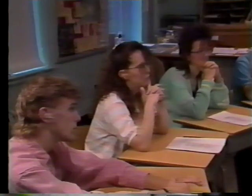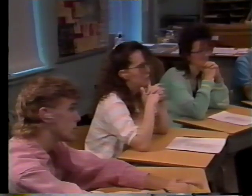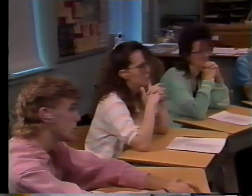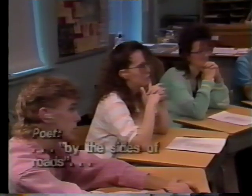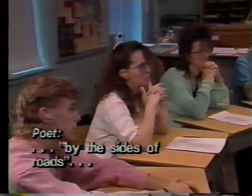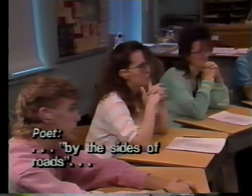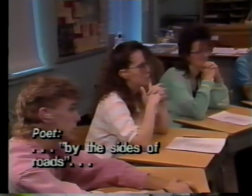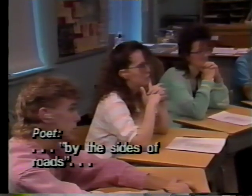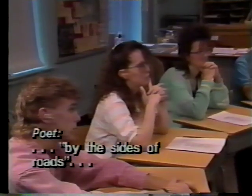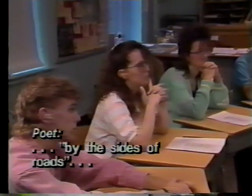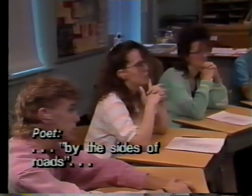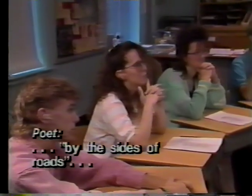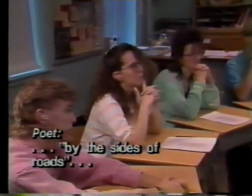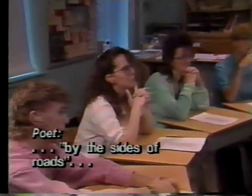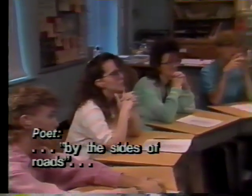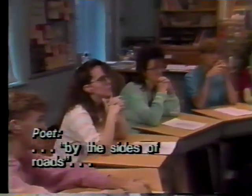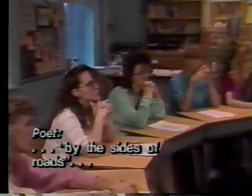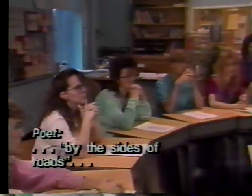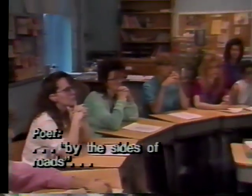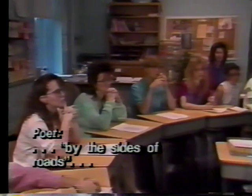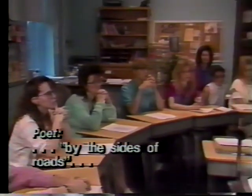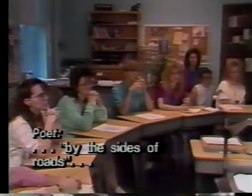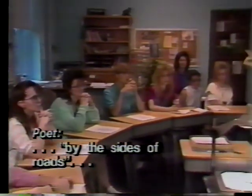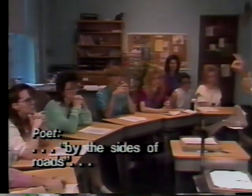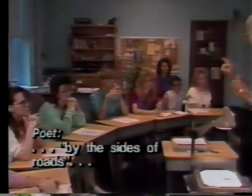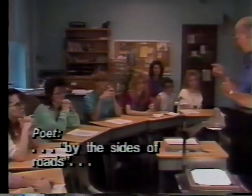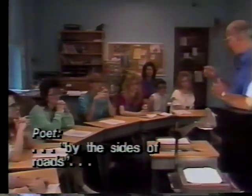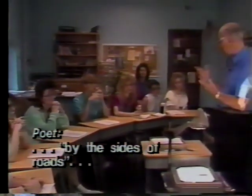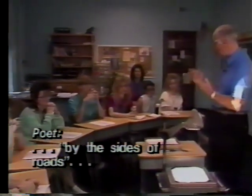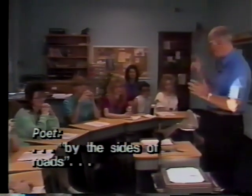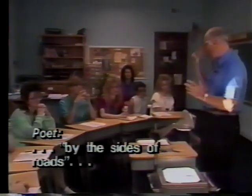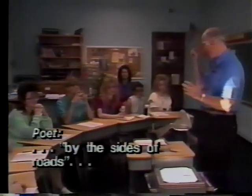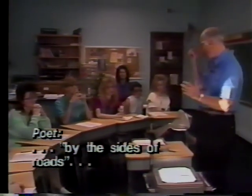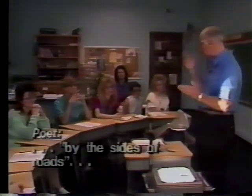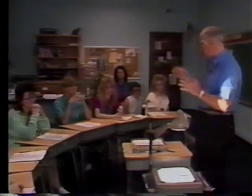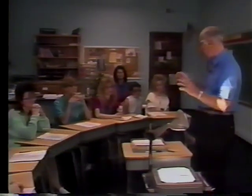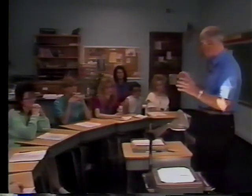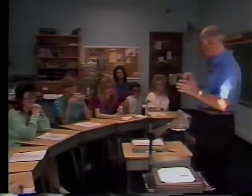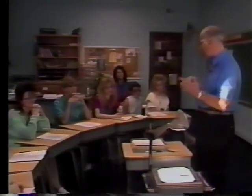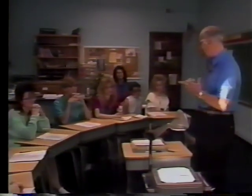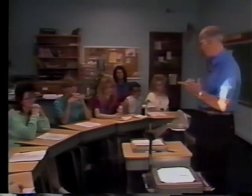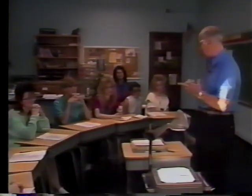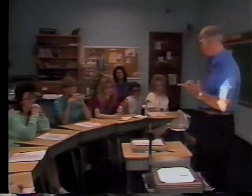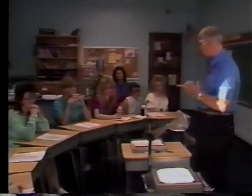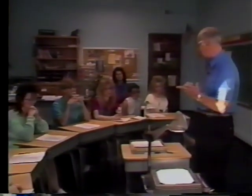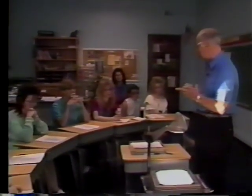By the side of a road. Now, your horse may do that